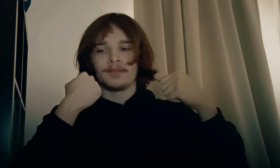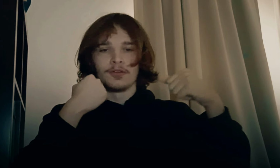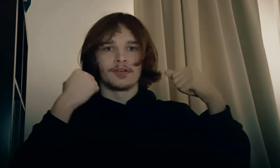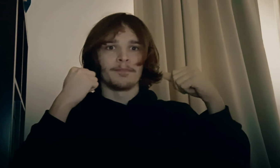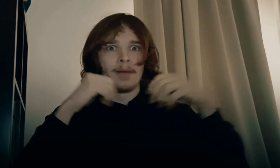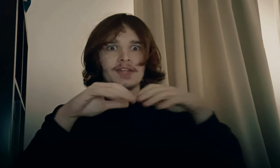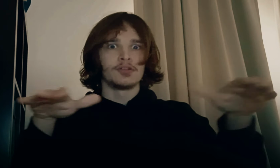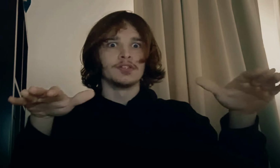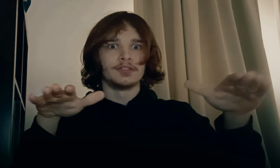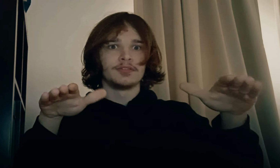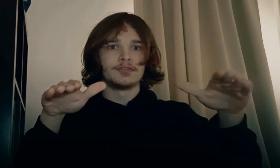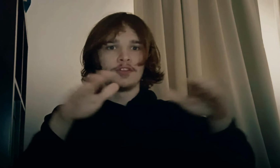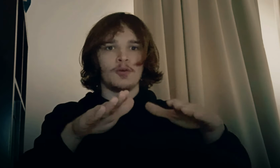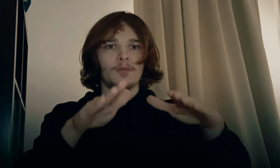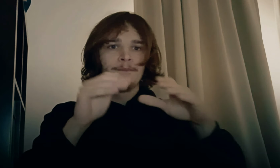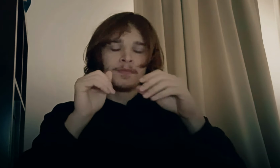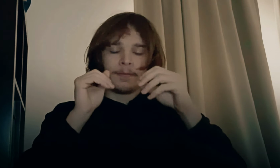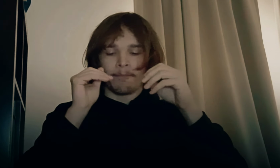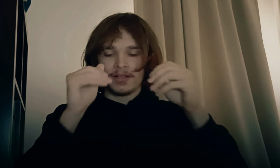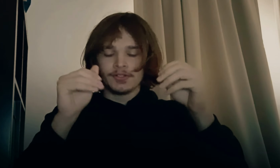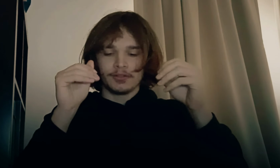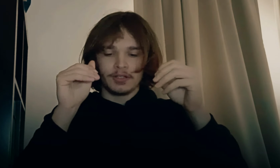you're masculine. No.